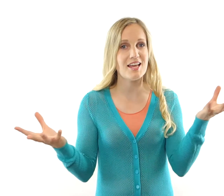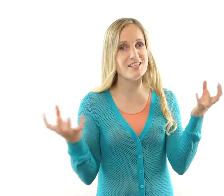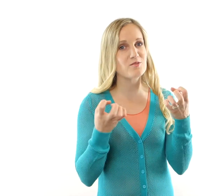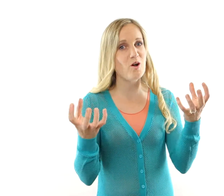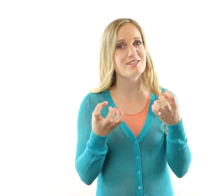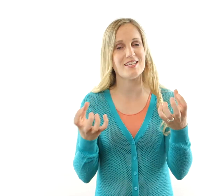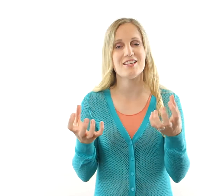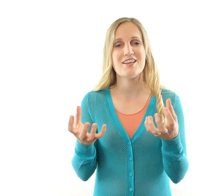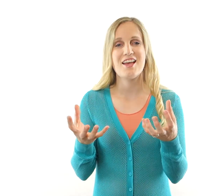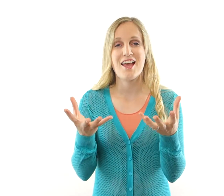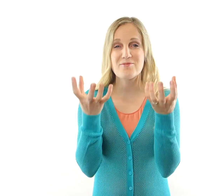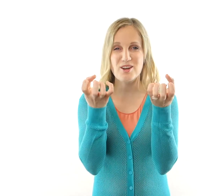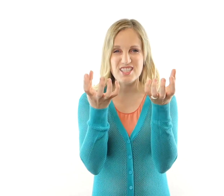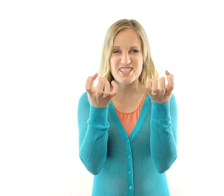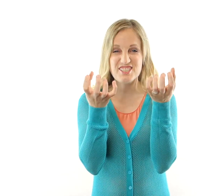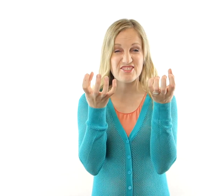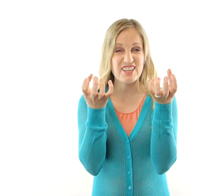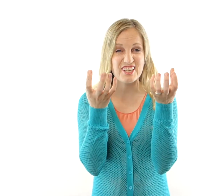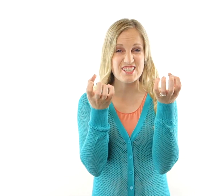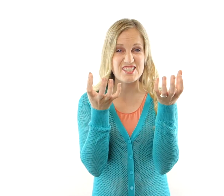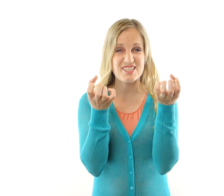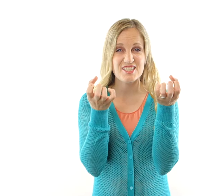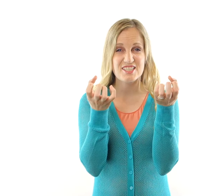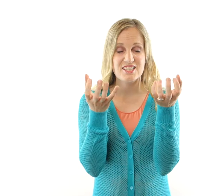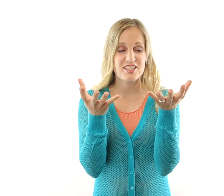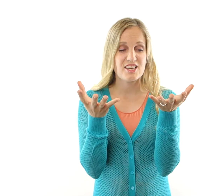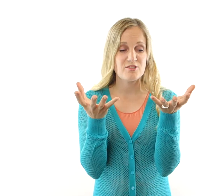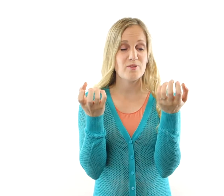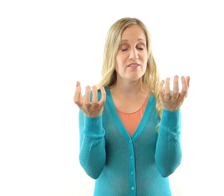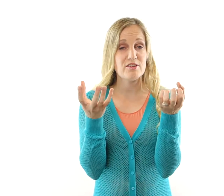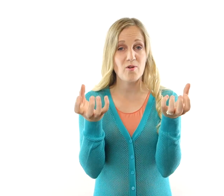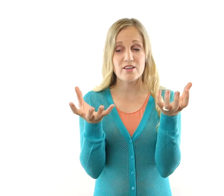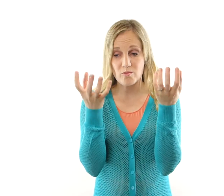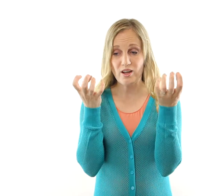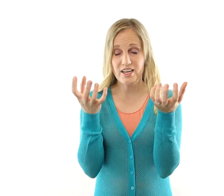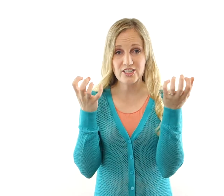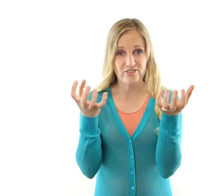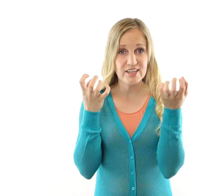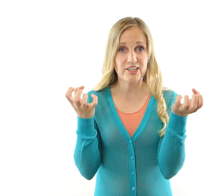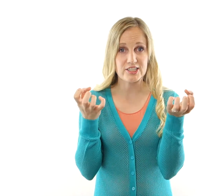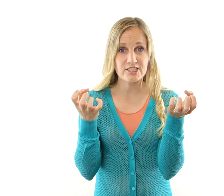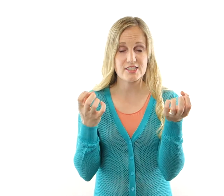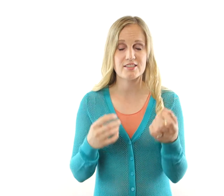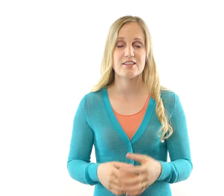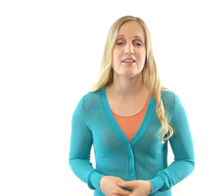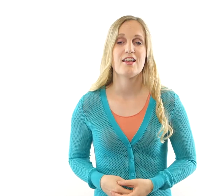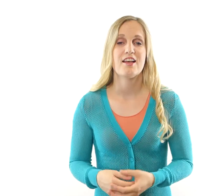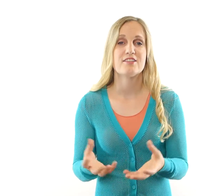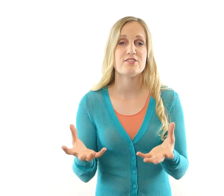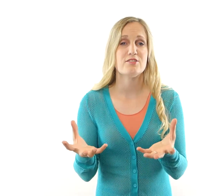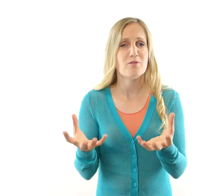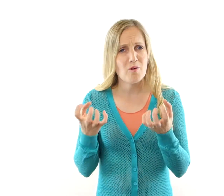has the wanting. And want is in your fingers. Because whatever you want it in your fingers. So you go